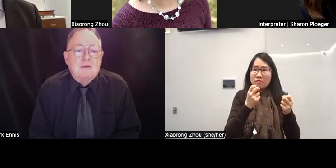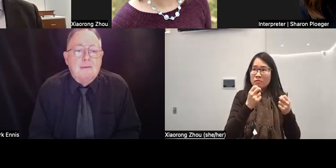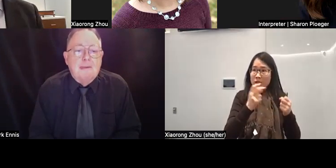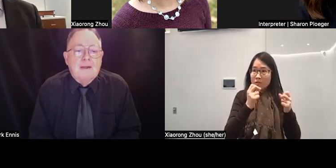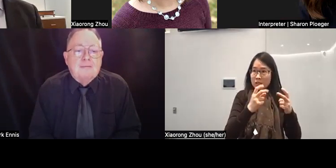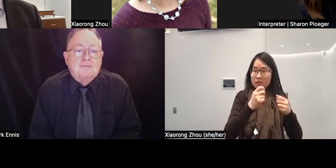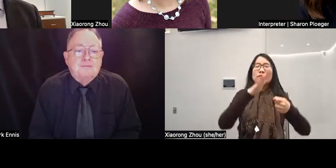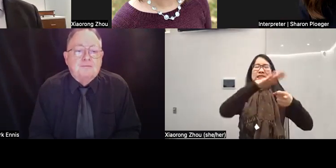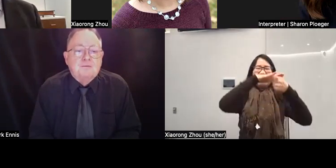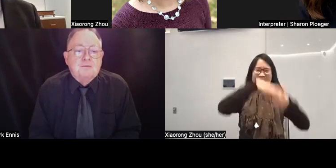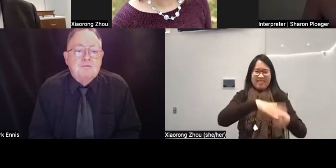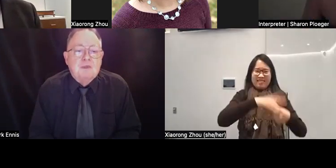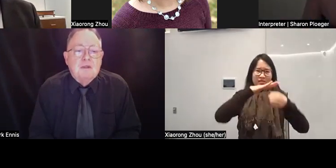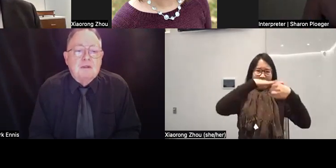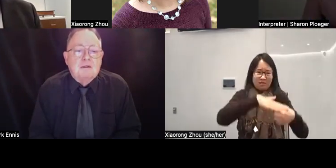oppressed.